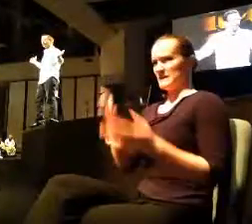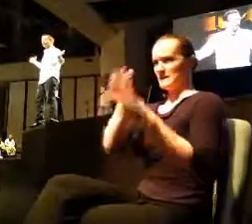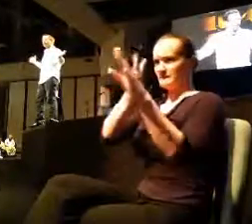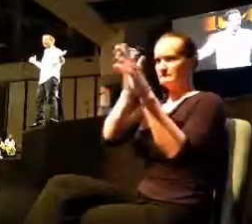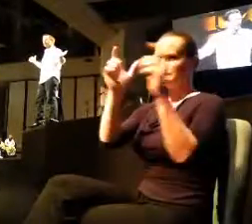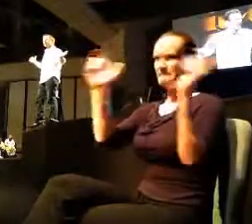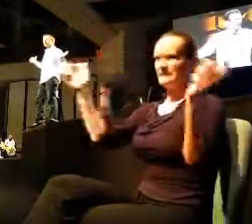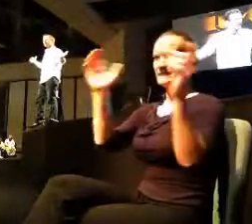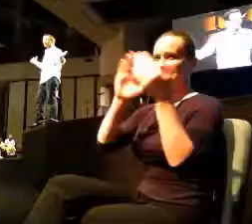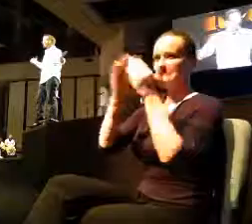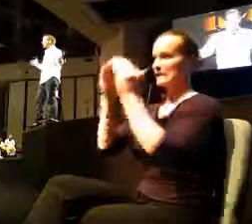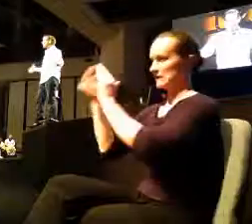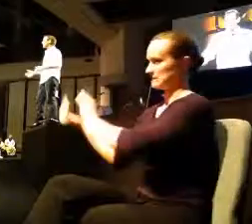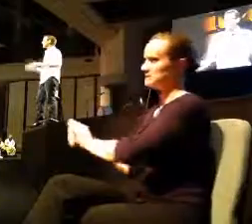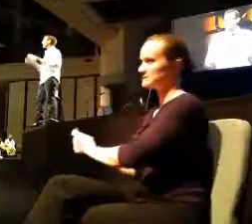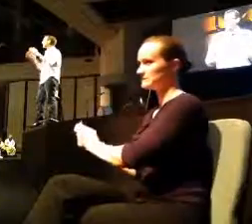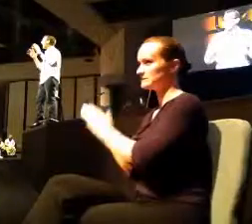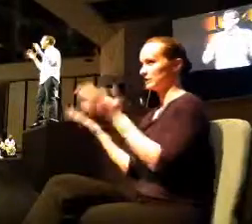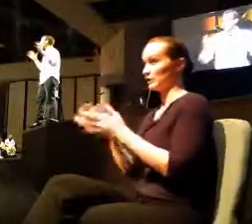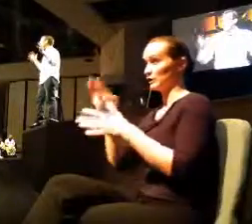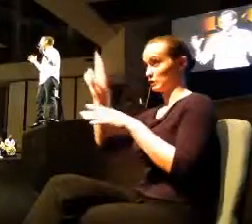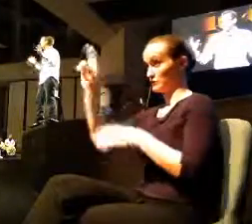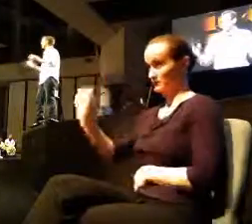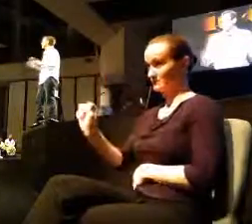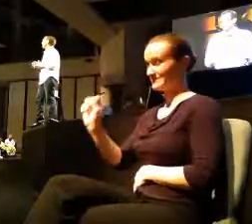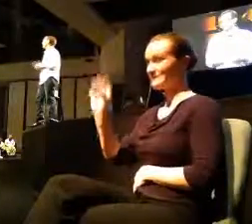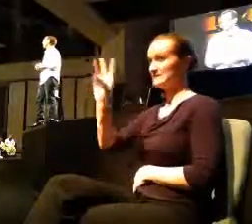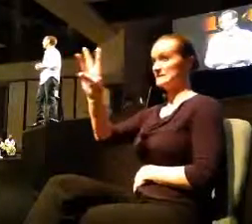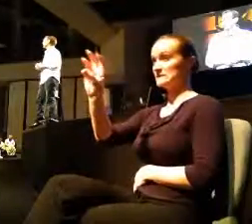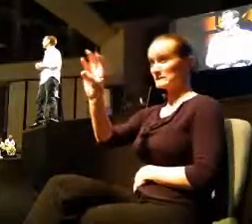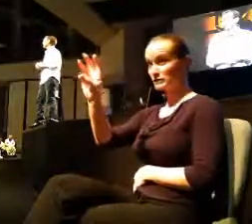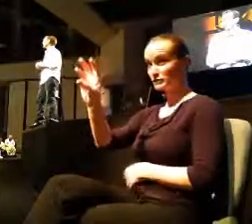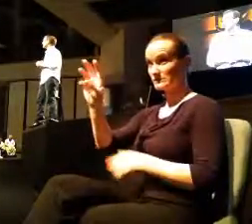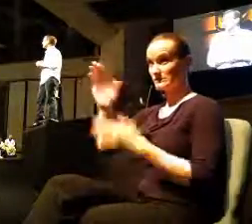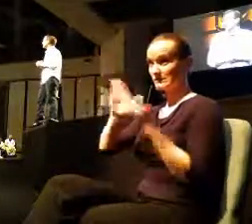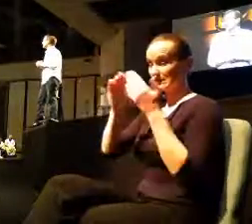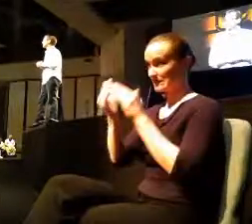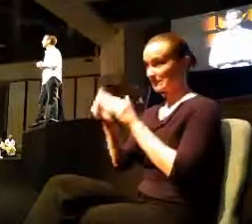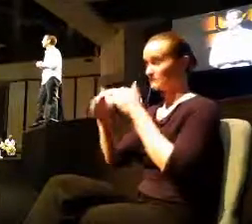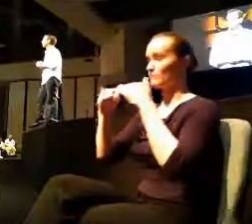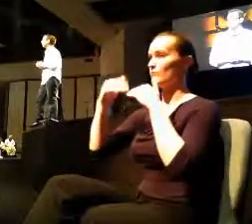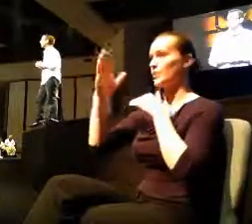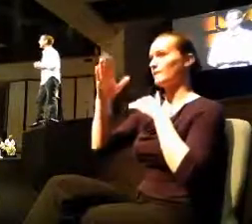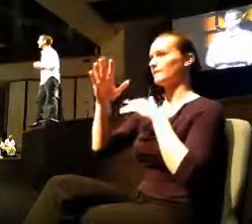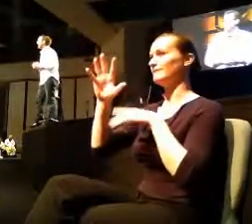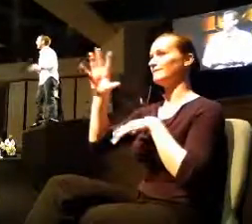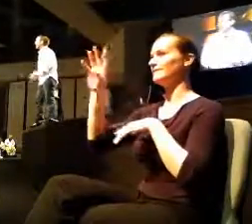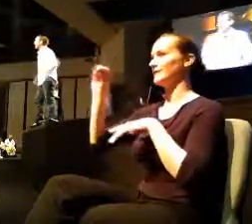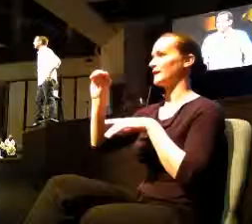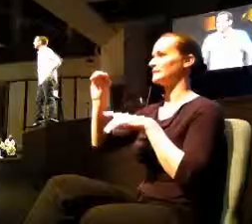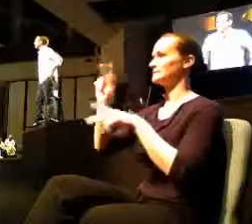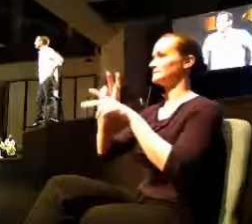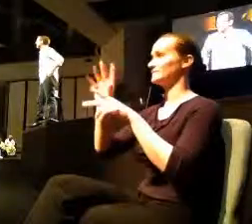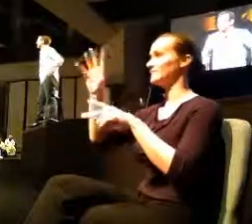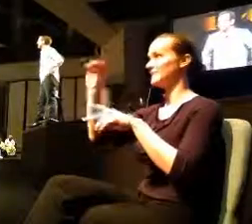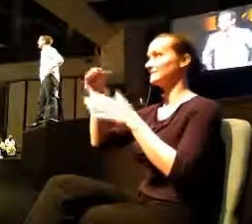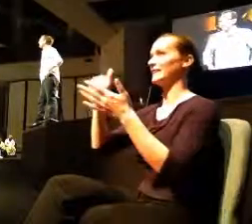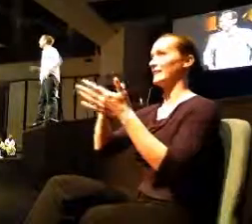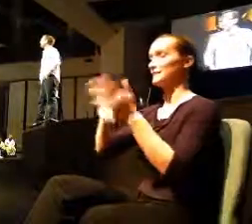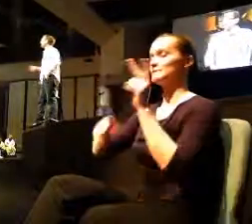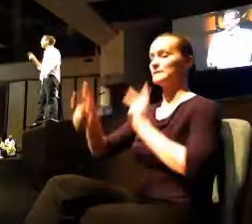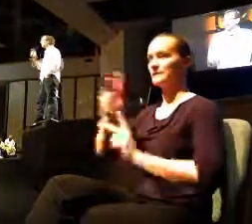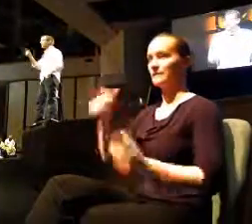30,000 cities in the U.S., 600 cities of a population of 50,000 or more. And in this,